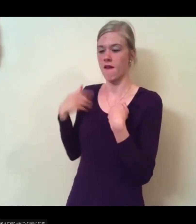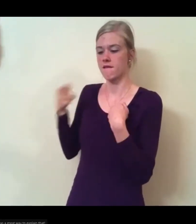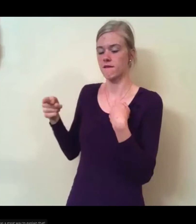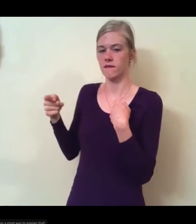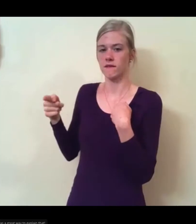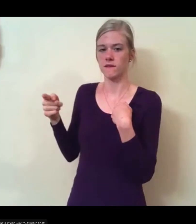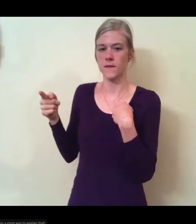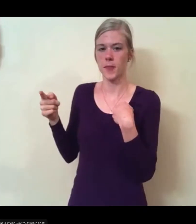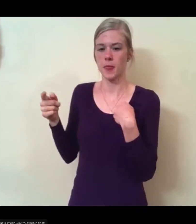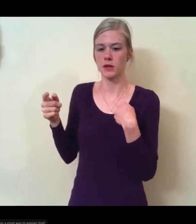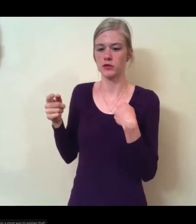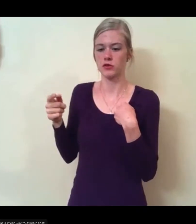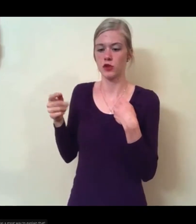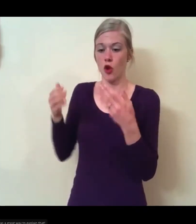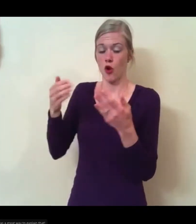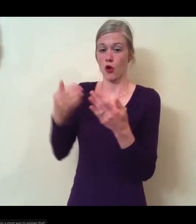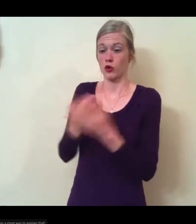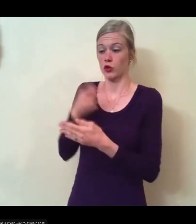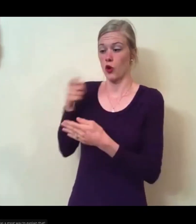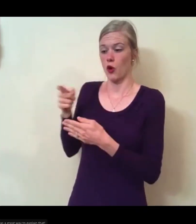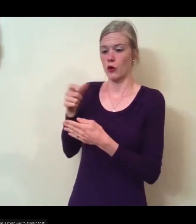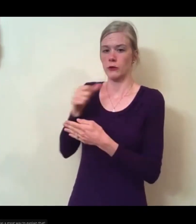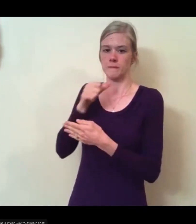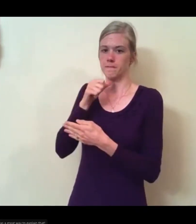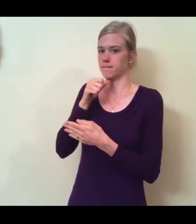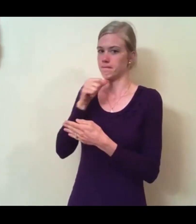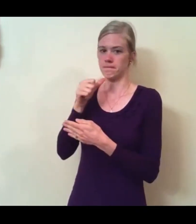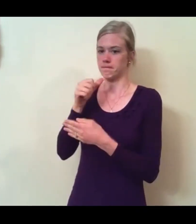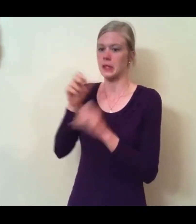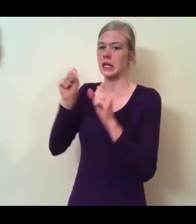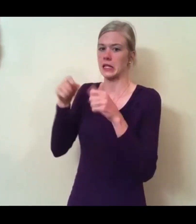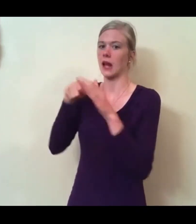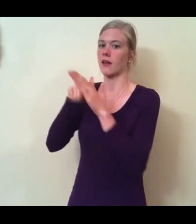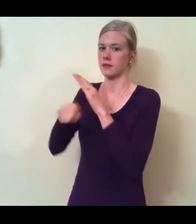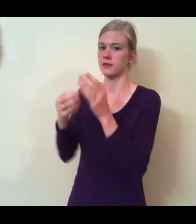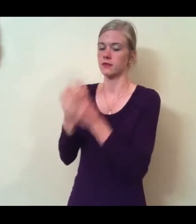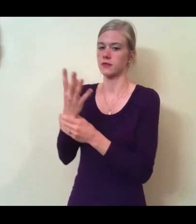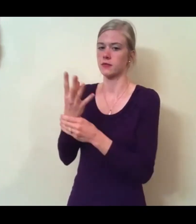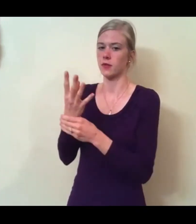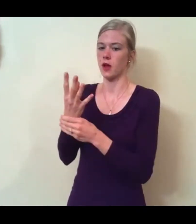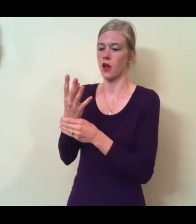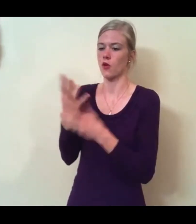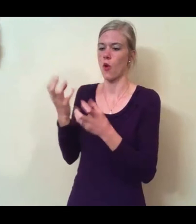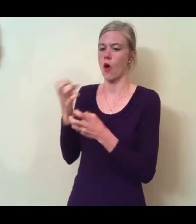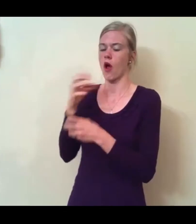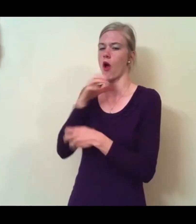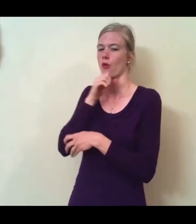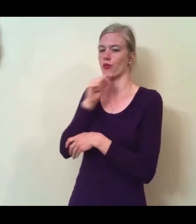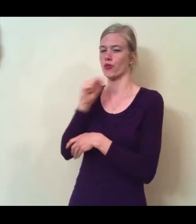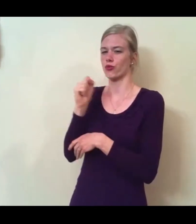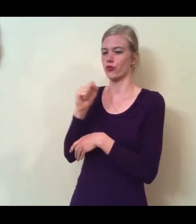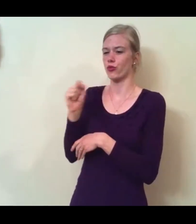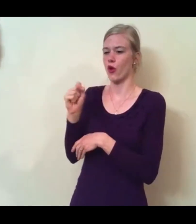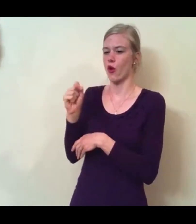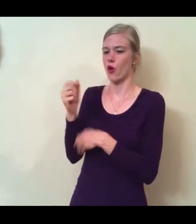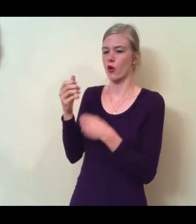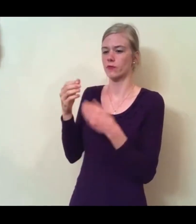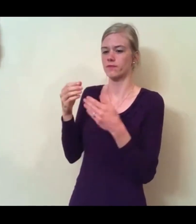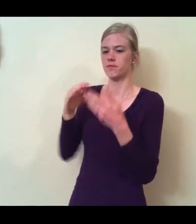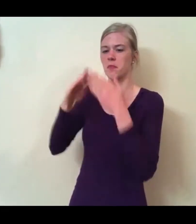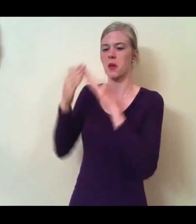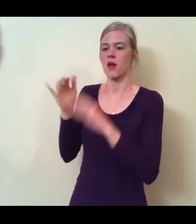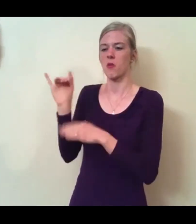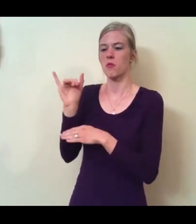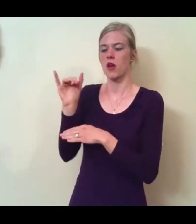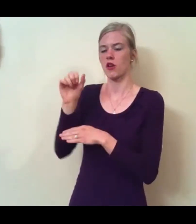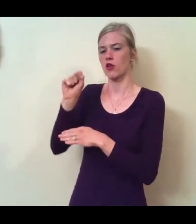a while and gotten dry, it's almost like straw, and it's very easy to scatter several inches of manure